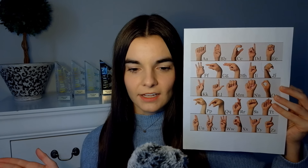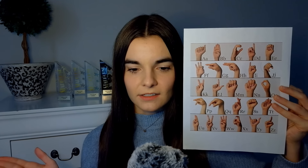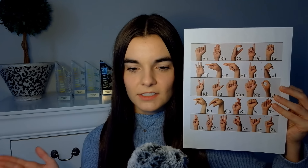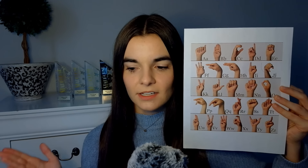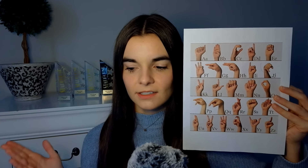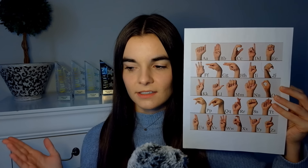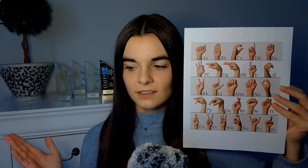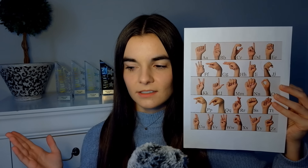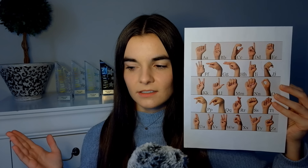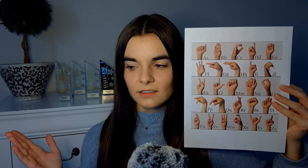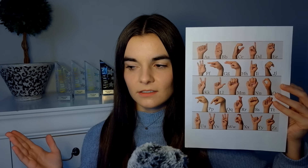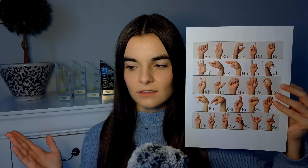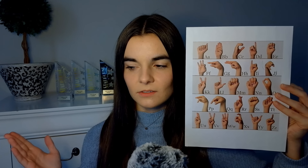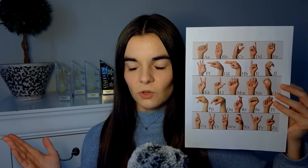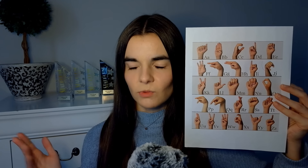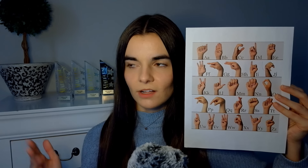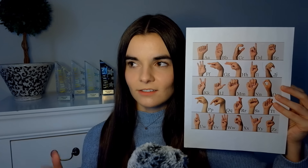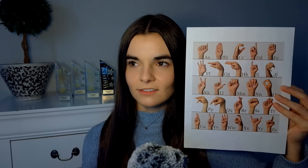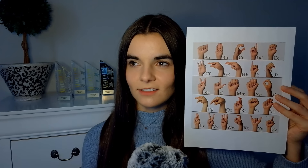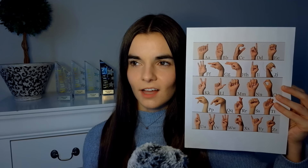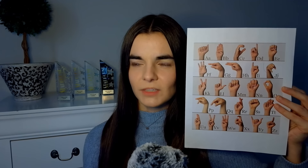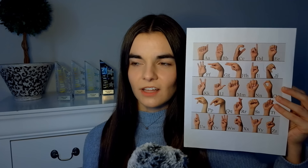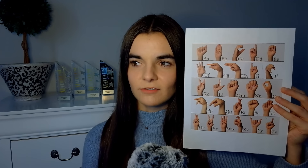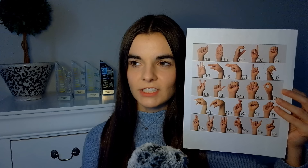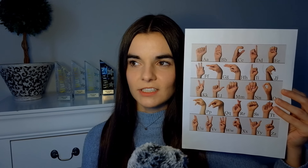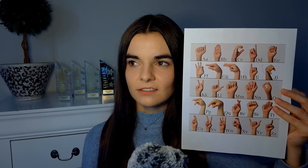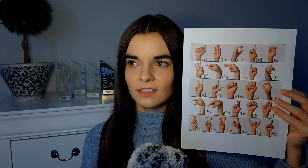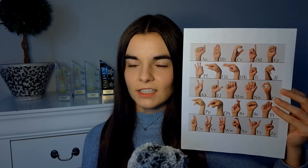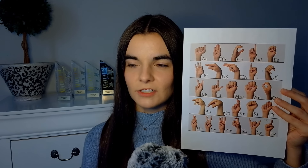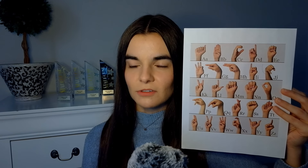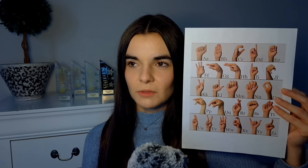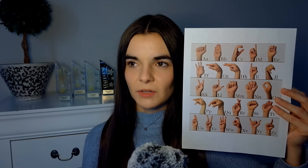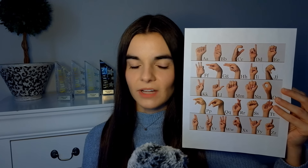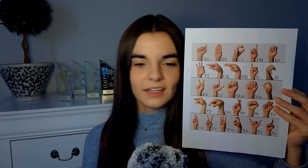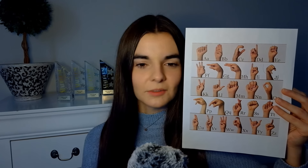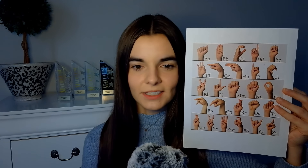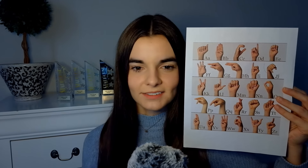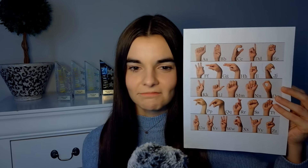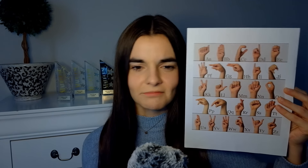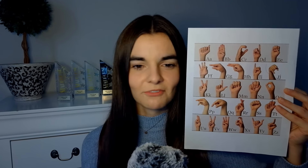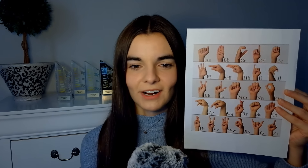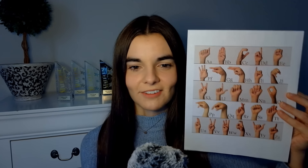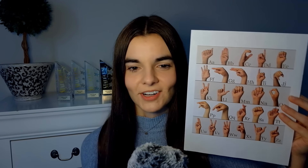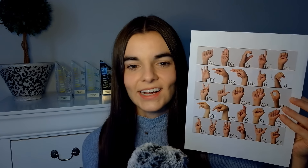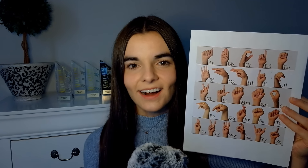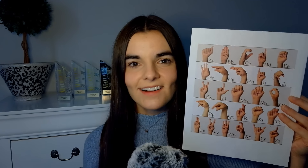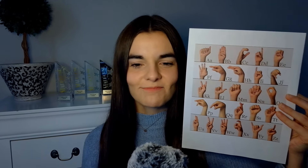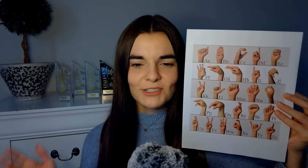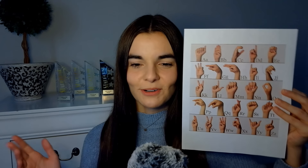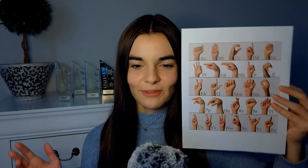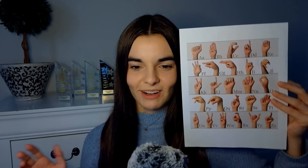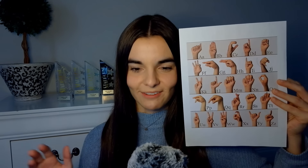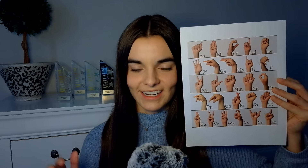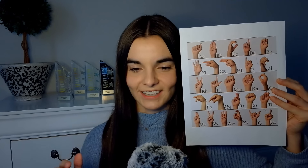hand. Well, I'm a lefty, and I do it with my, anyway, whatever, do it with whatever hand you